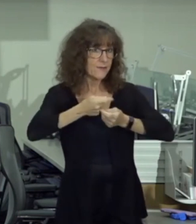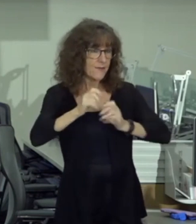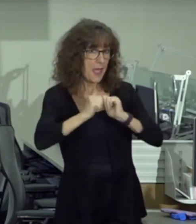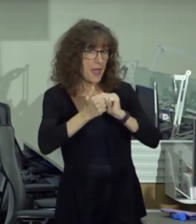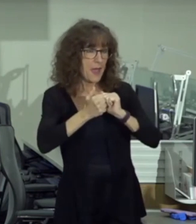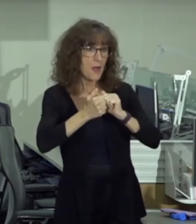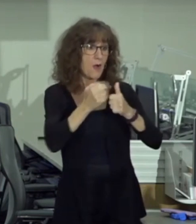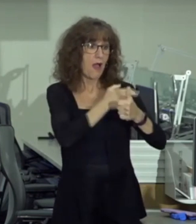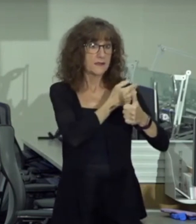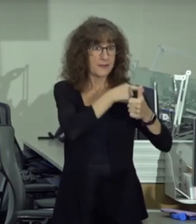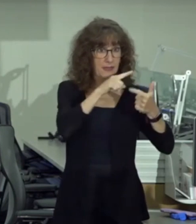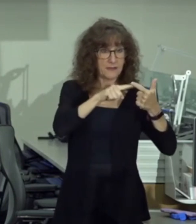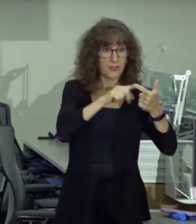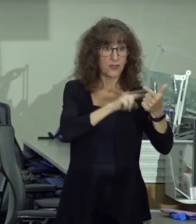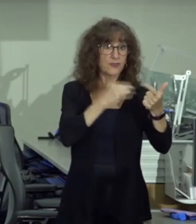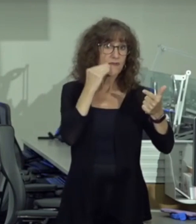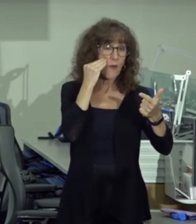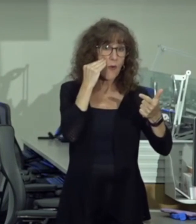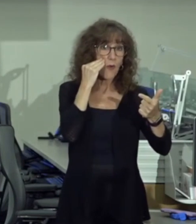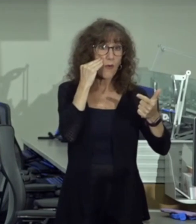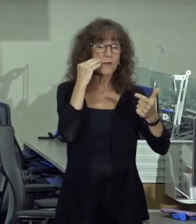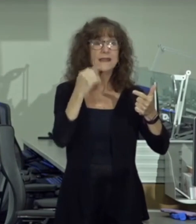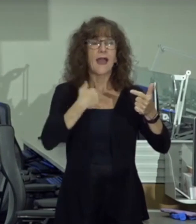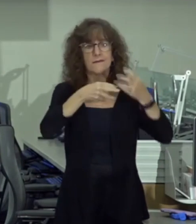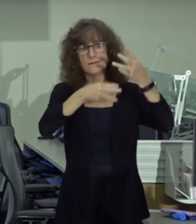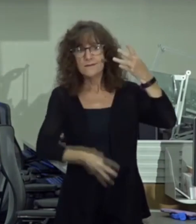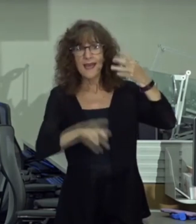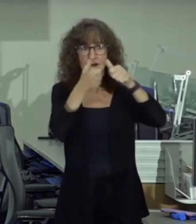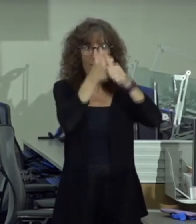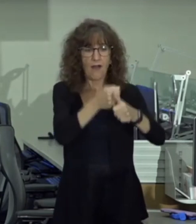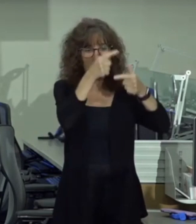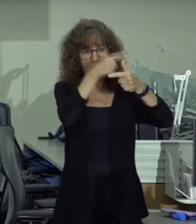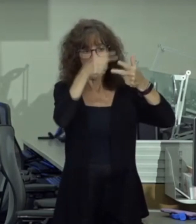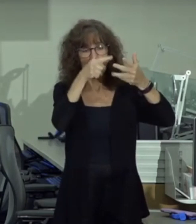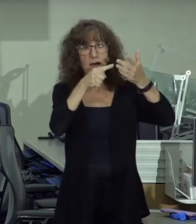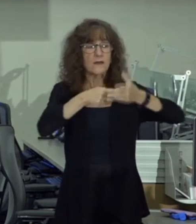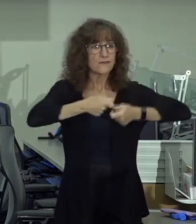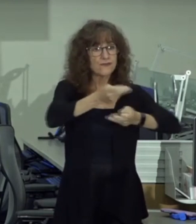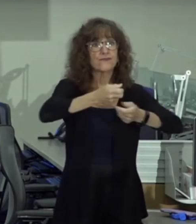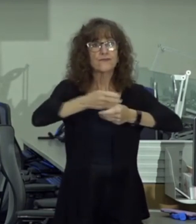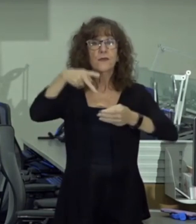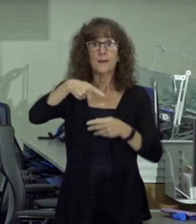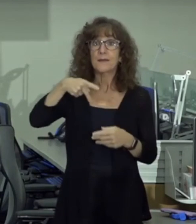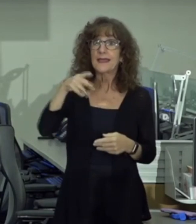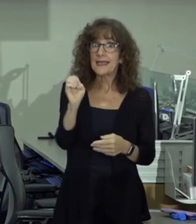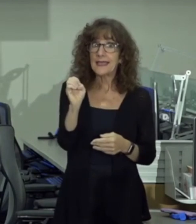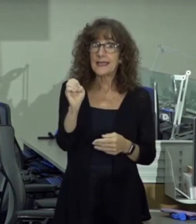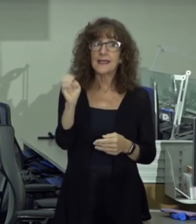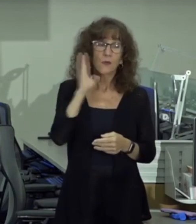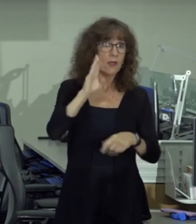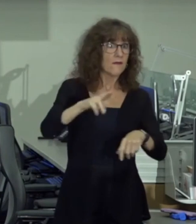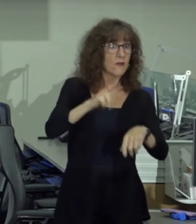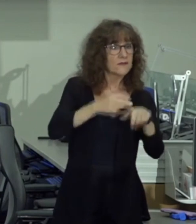items, beginning with hospitals, nursing homes. We have a whole list that we will have to adhere to as we distribute PPE. It will be, of